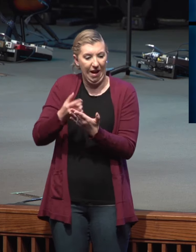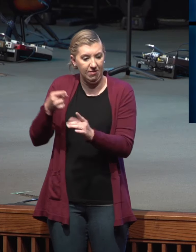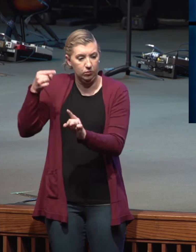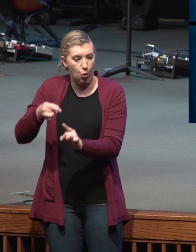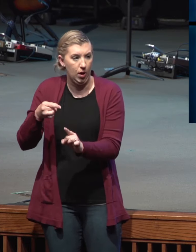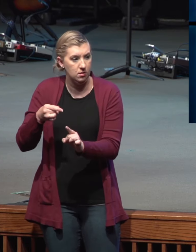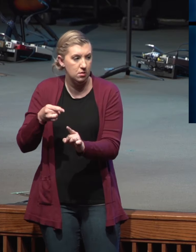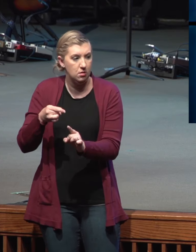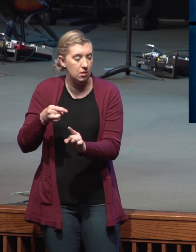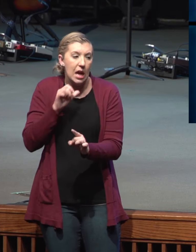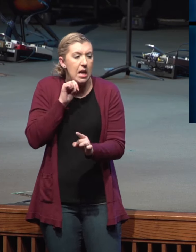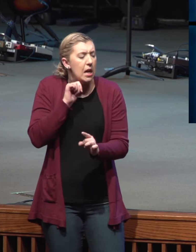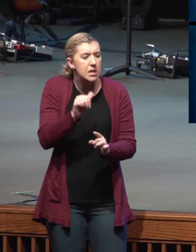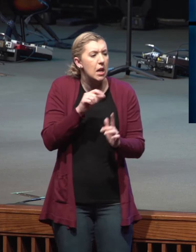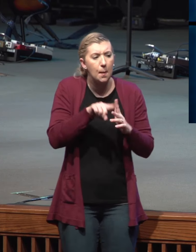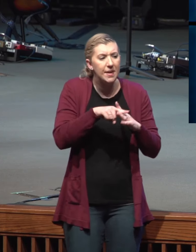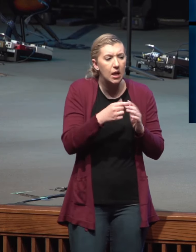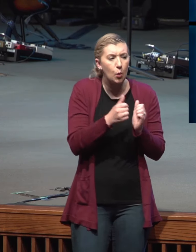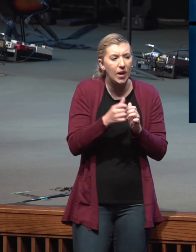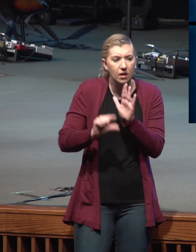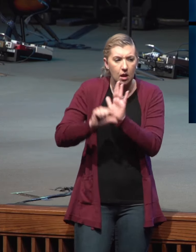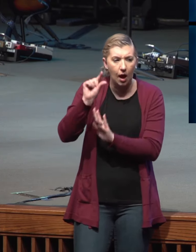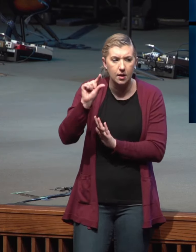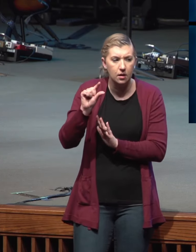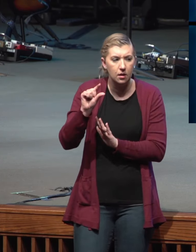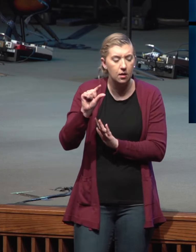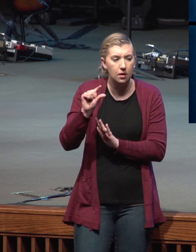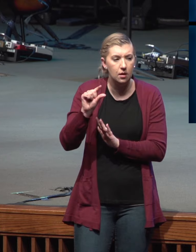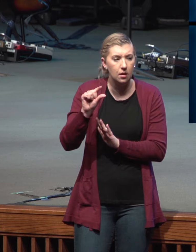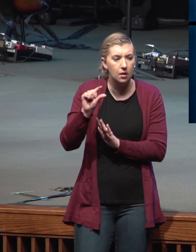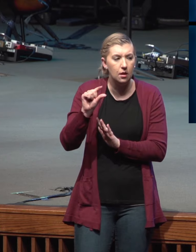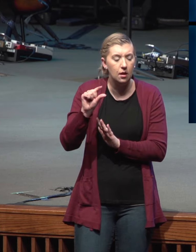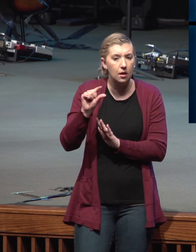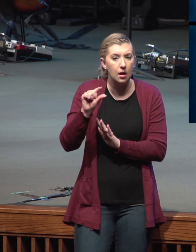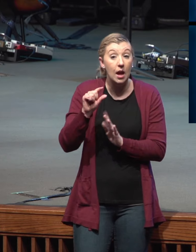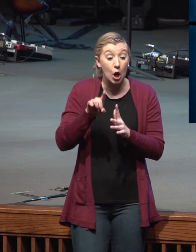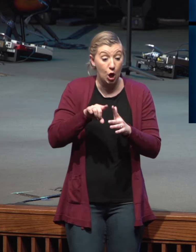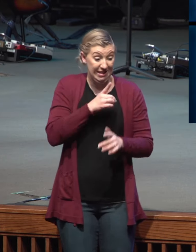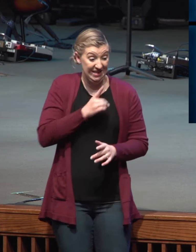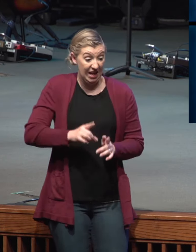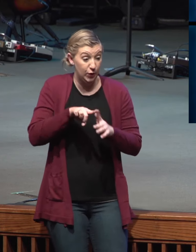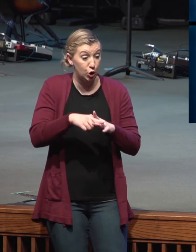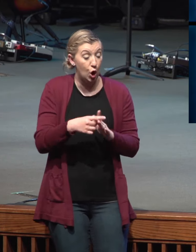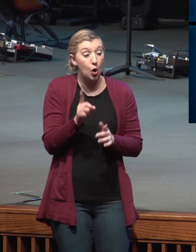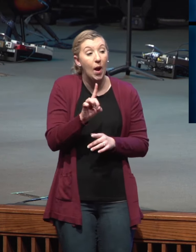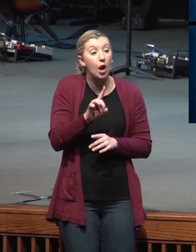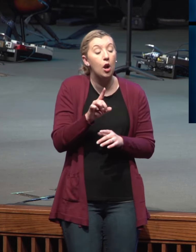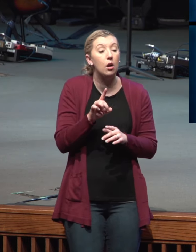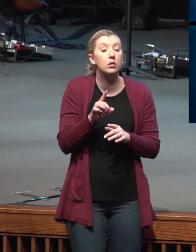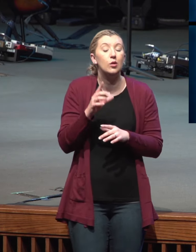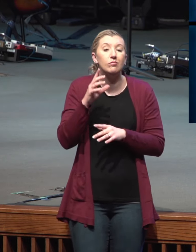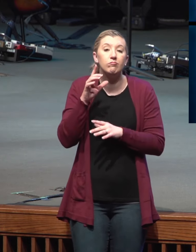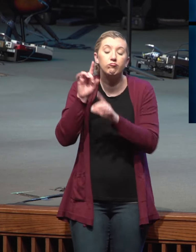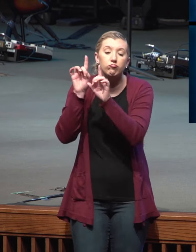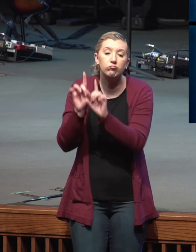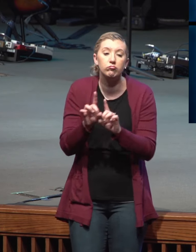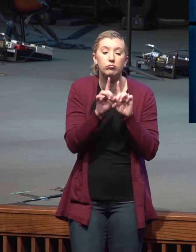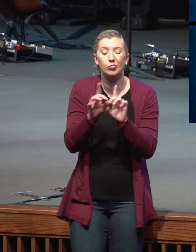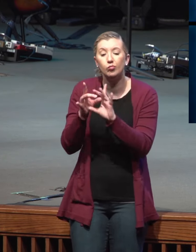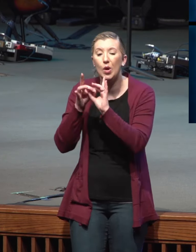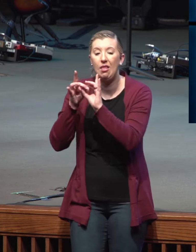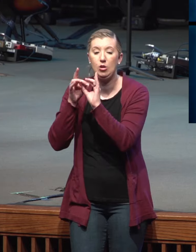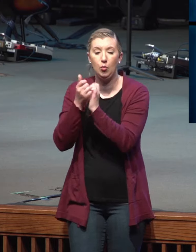David did not begin with Goliath. He began walking with God and growing